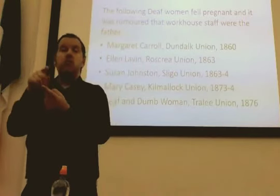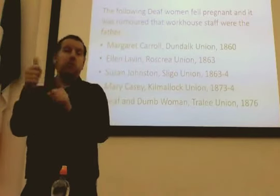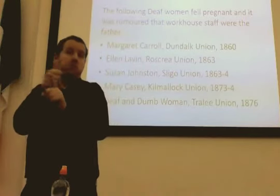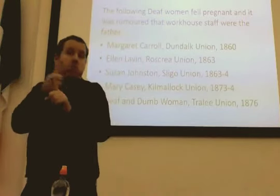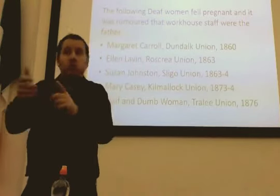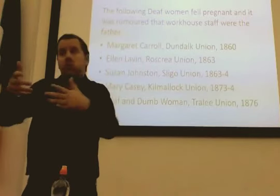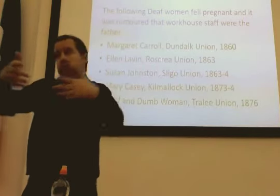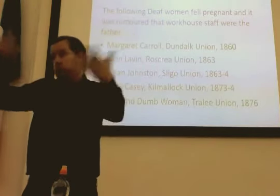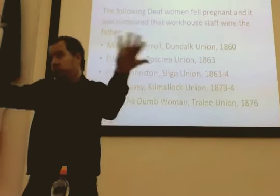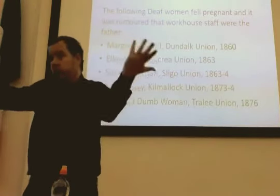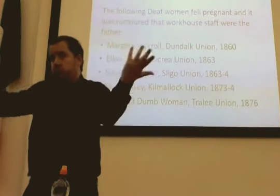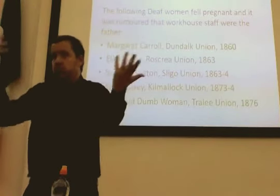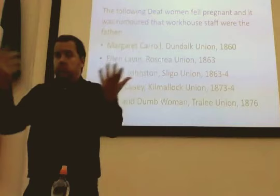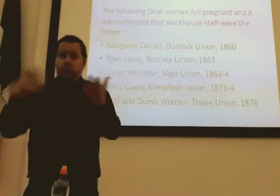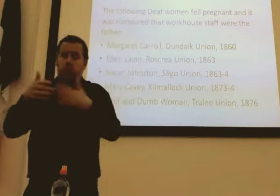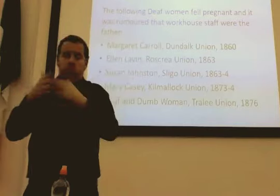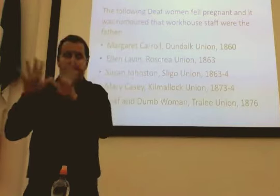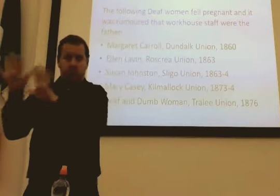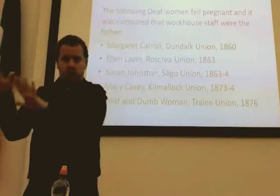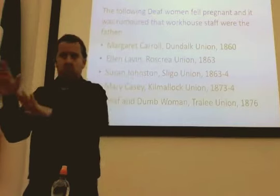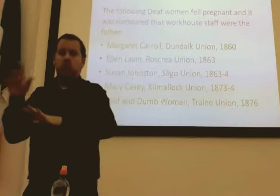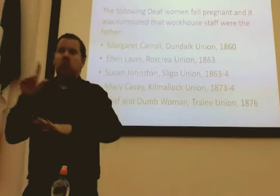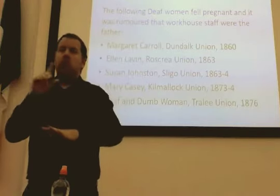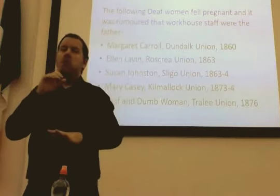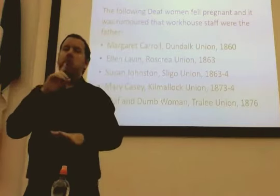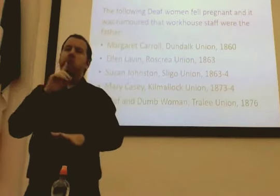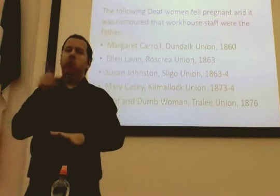and were easy targets then for abuse.